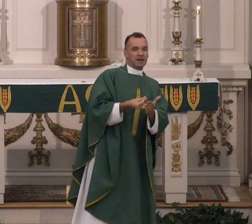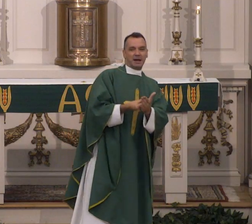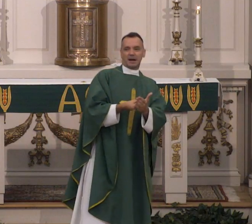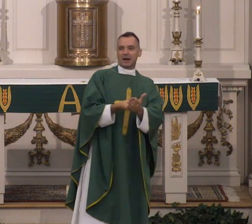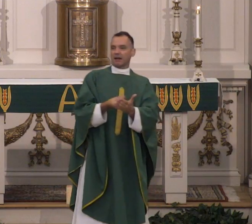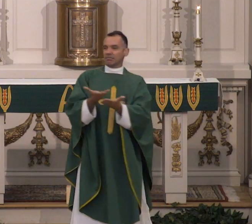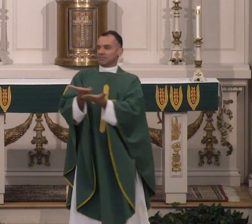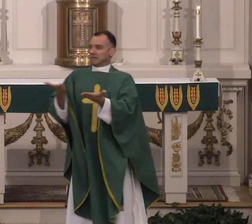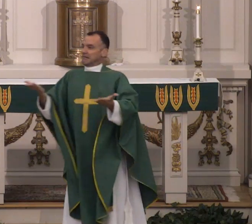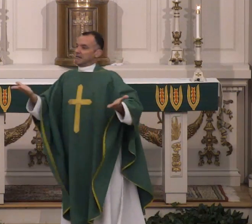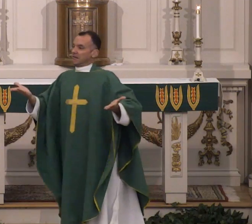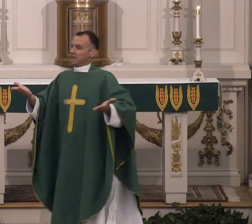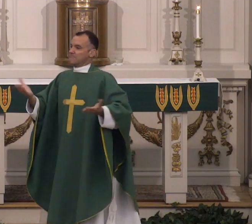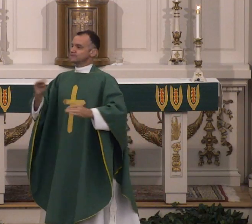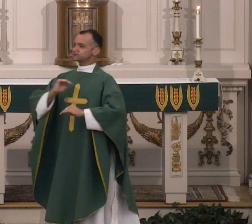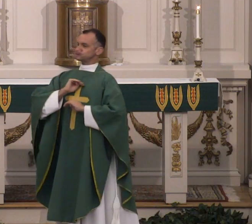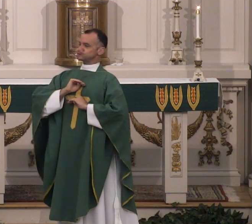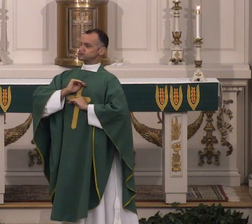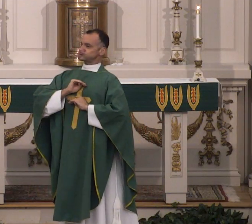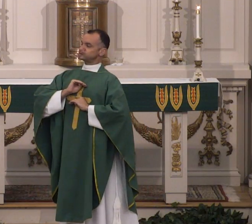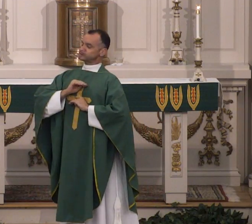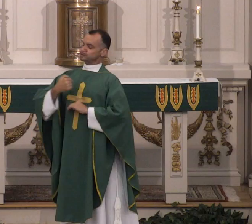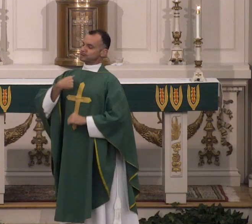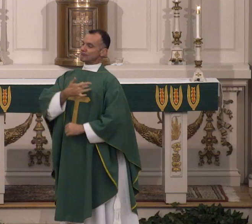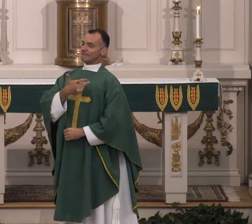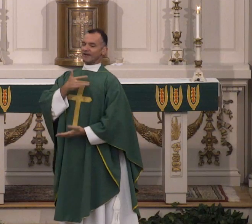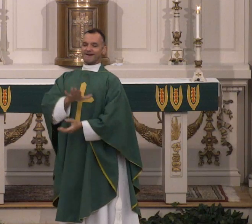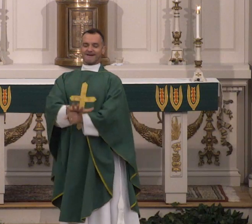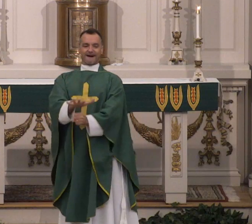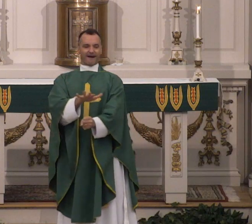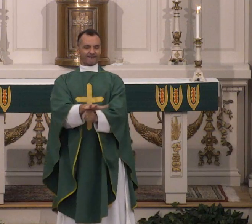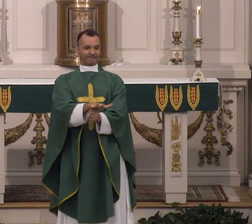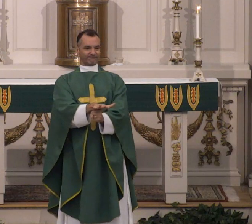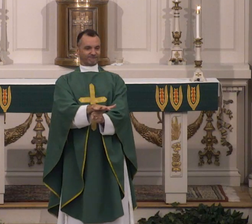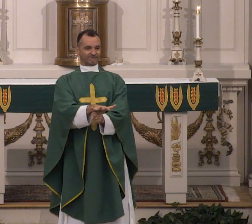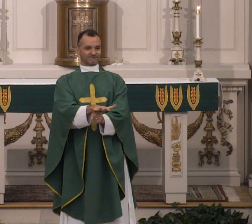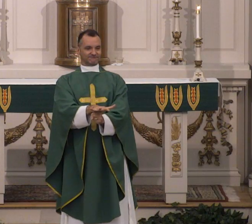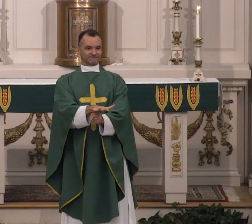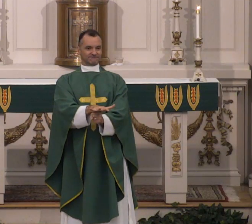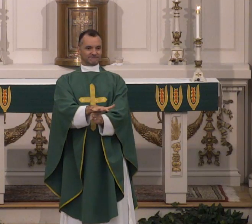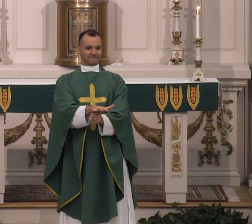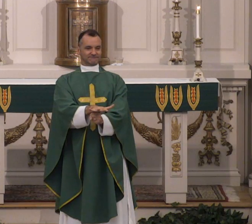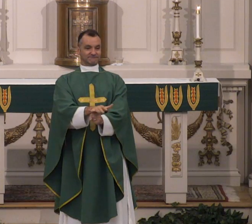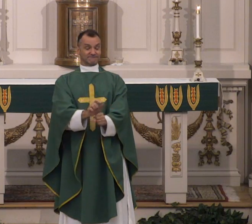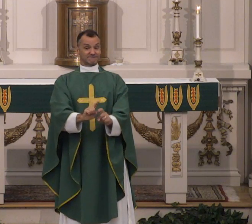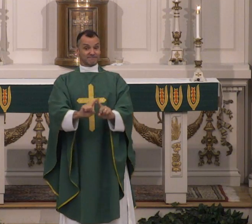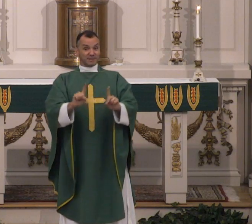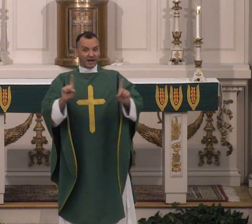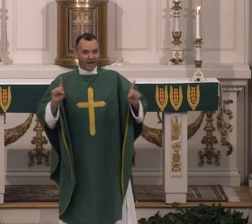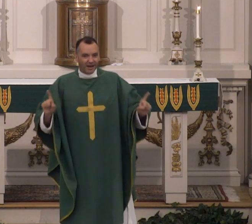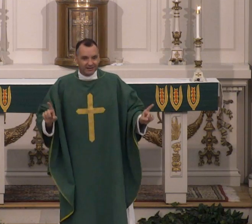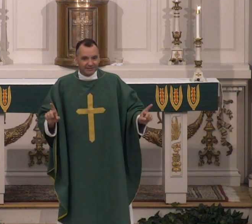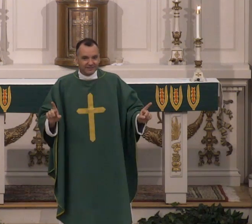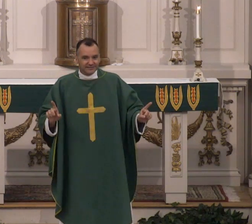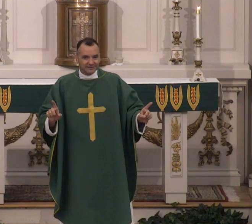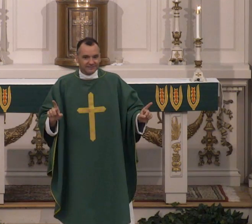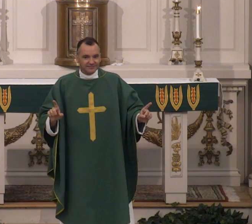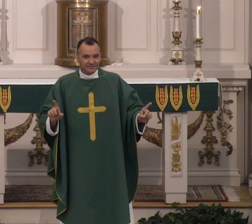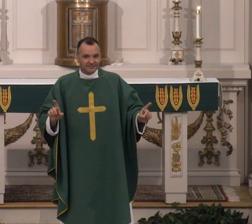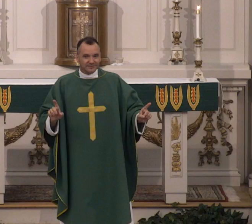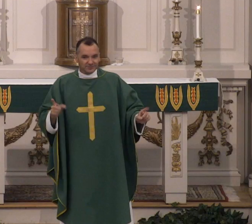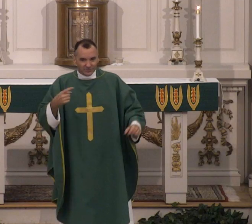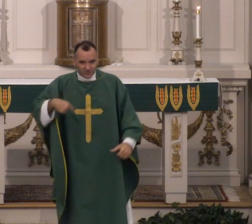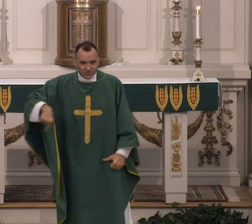things. Money, physical things, that those things will satisfy us and make us feel like we are enough.